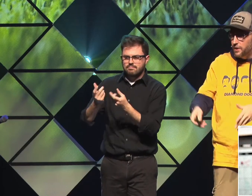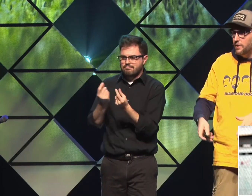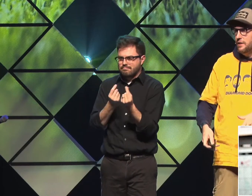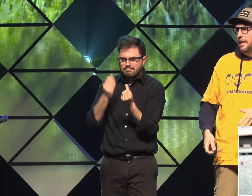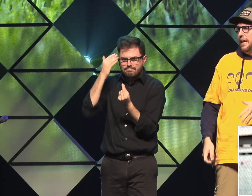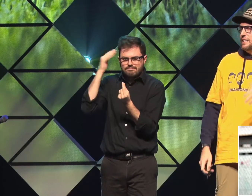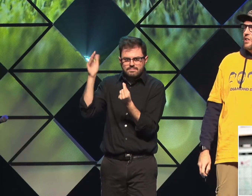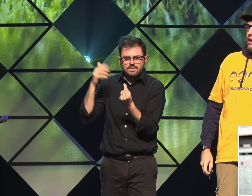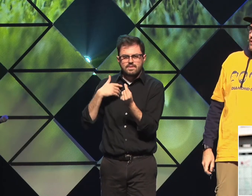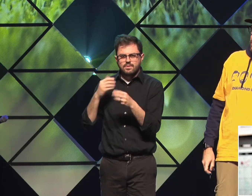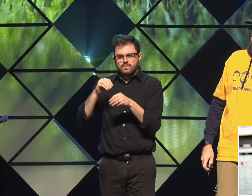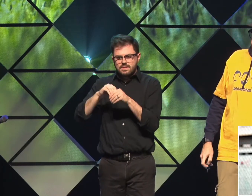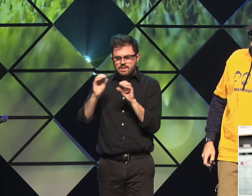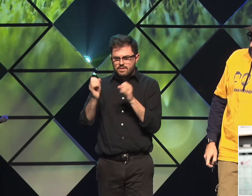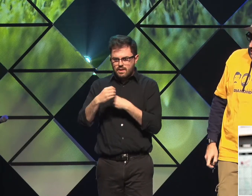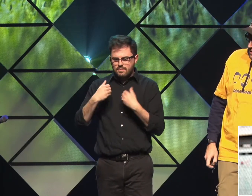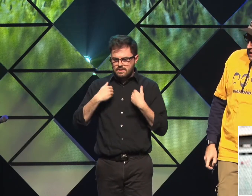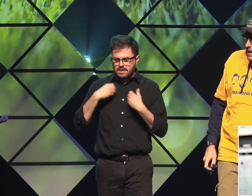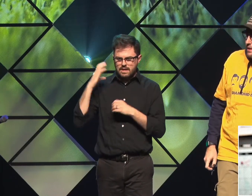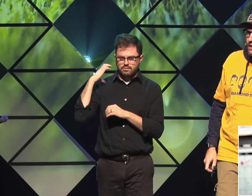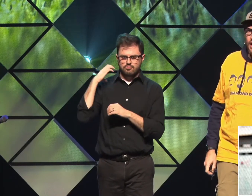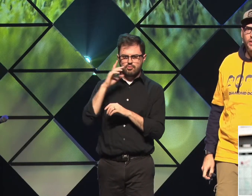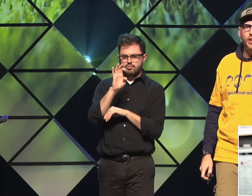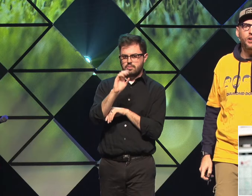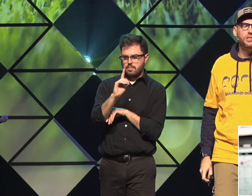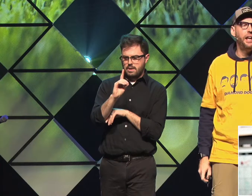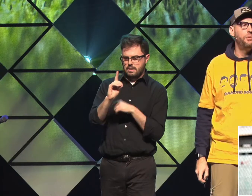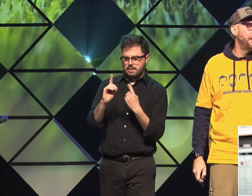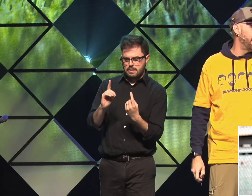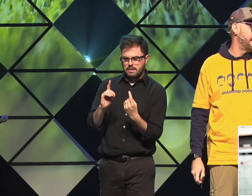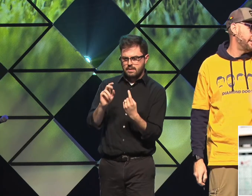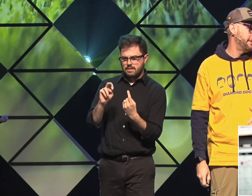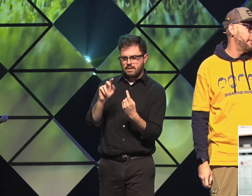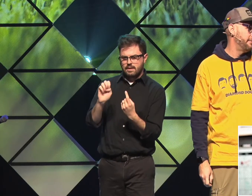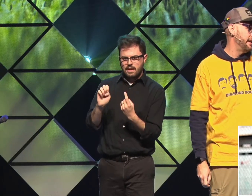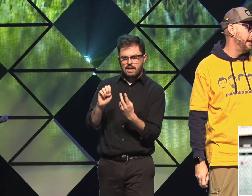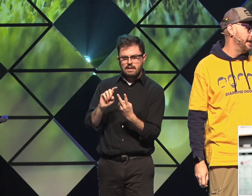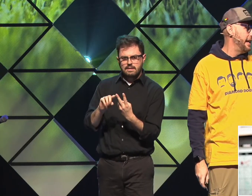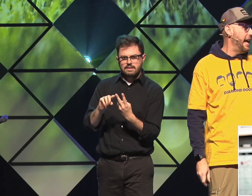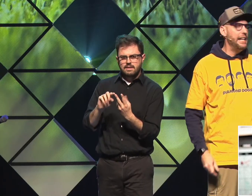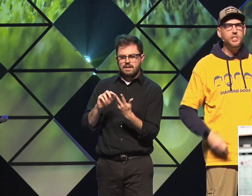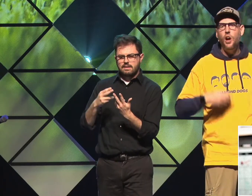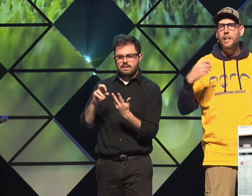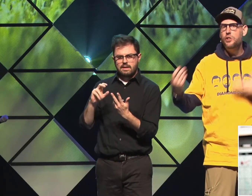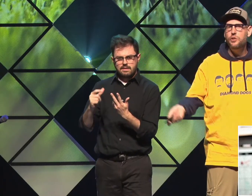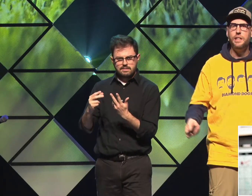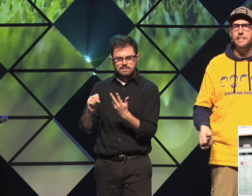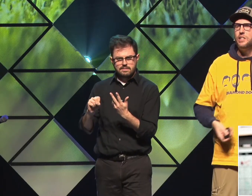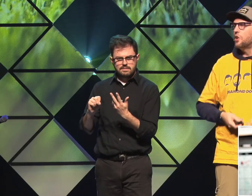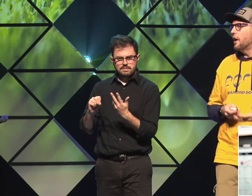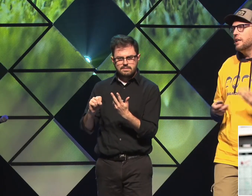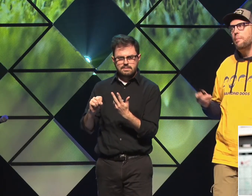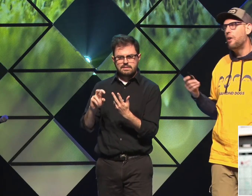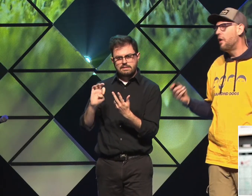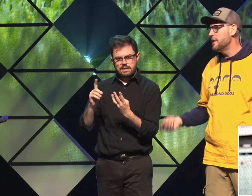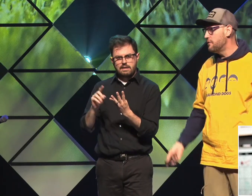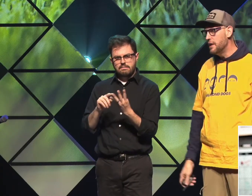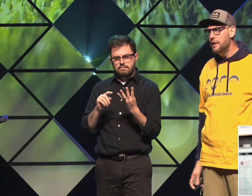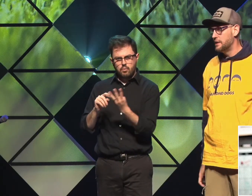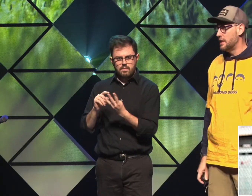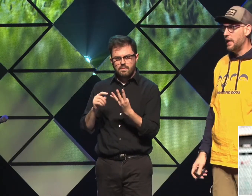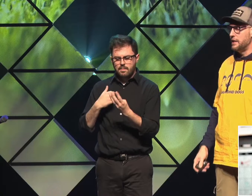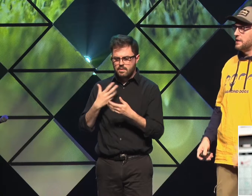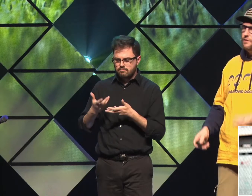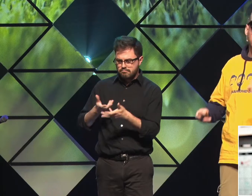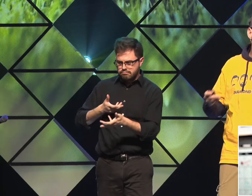Coach Beard. He's in the office with Nate, another coach, and with Higgins. And he's talking through this, and he's talking about all these